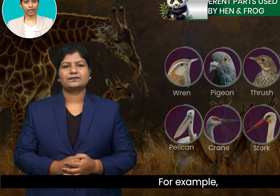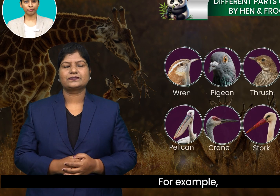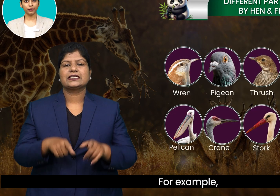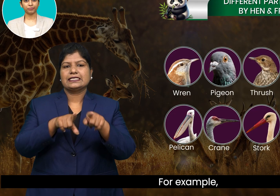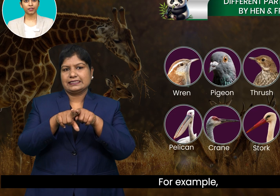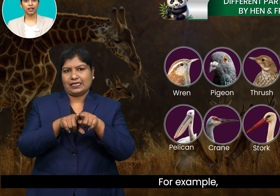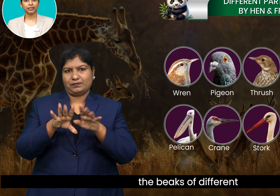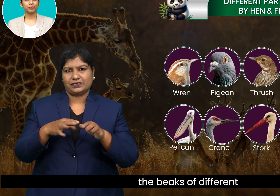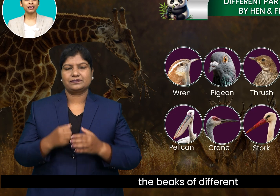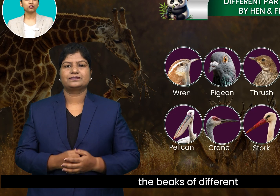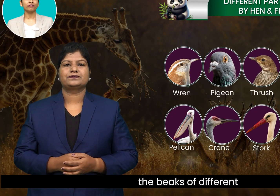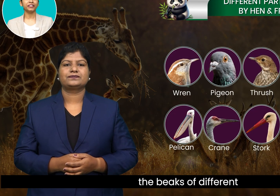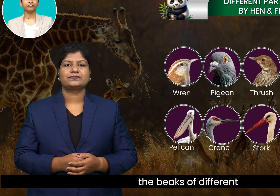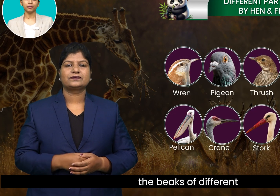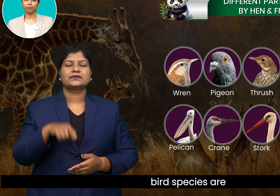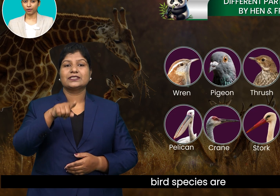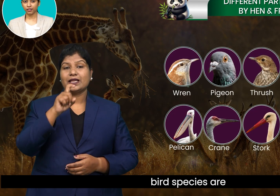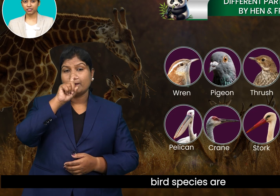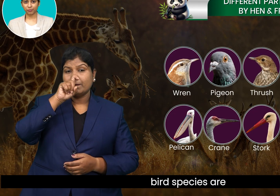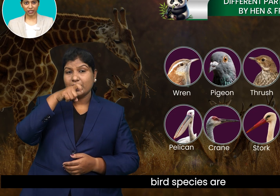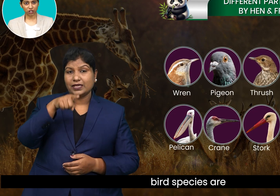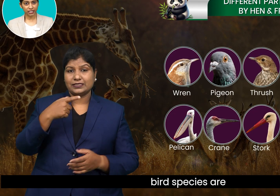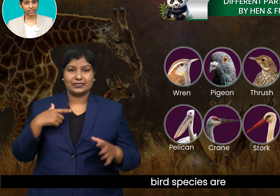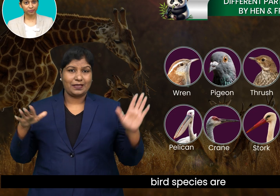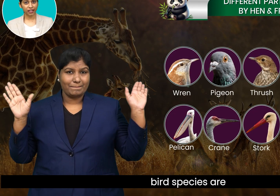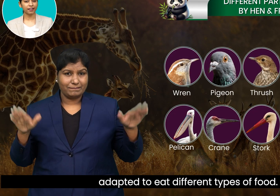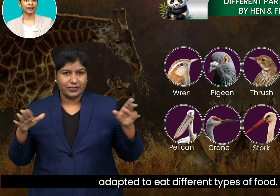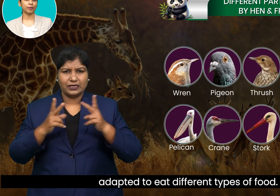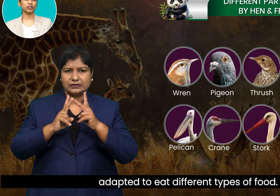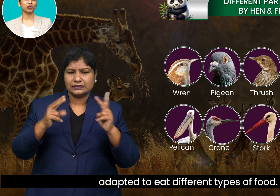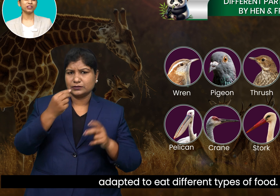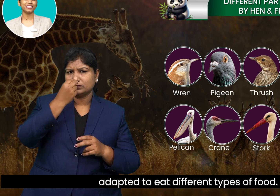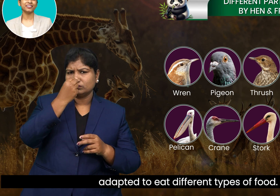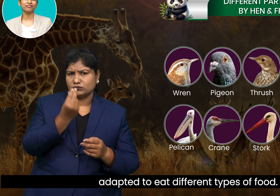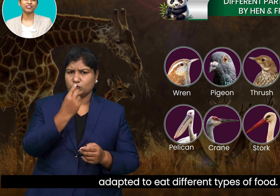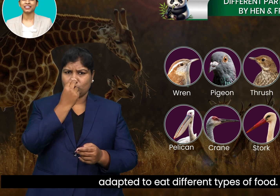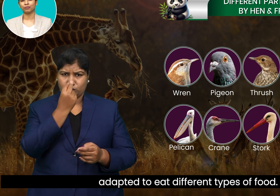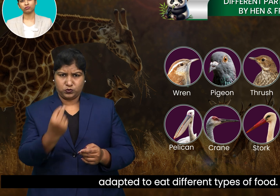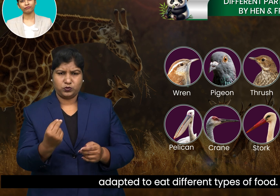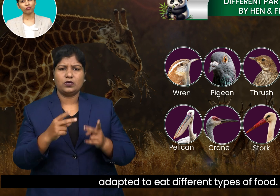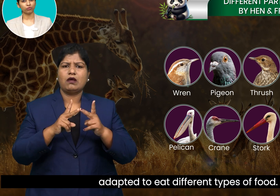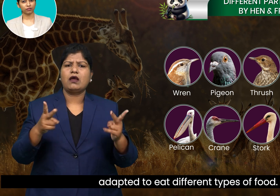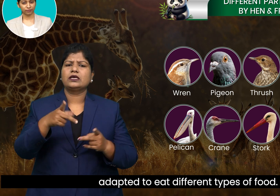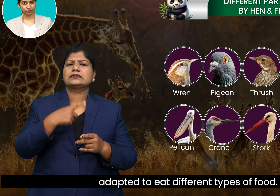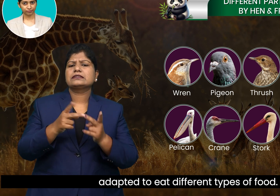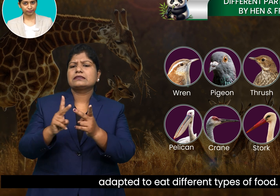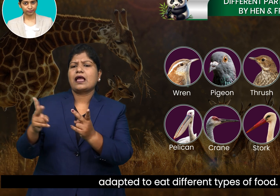For example, the beaks of different bird species are adapted to eat different types of